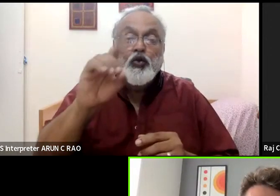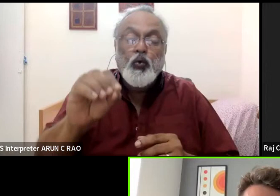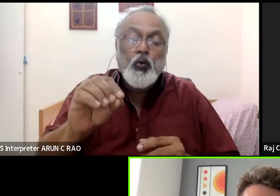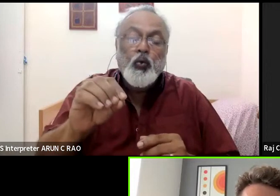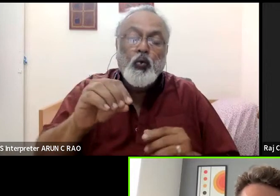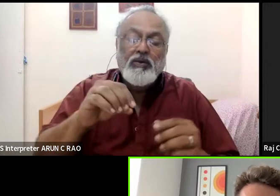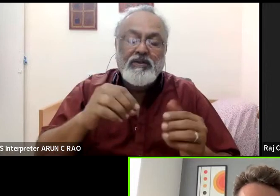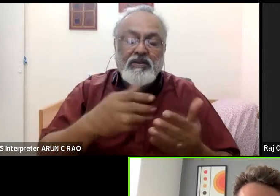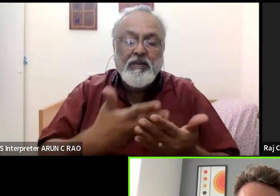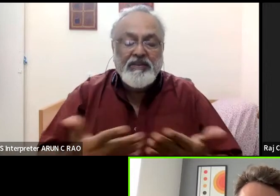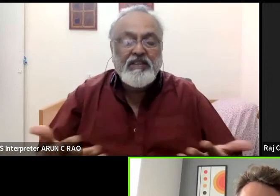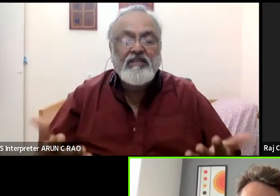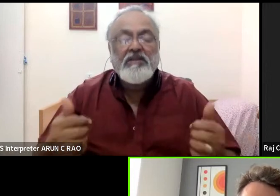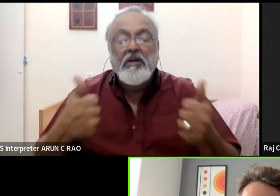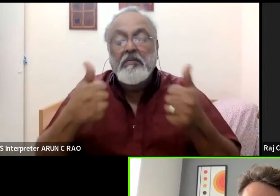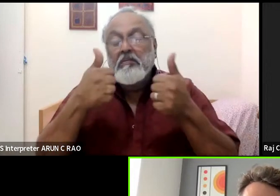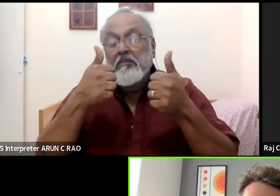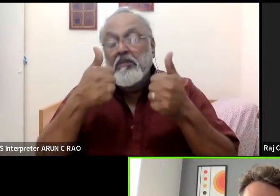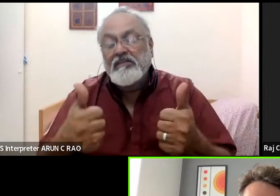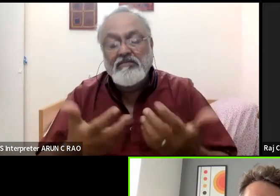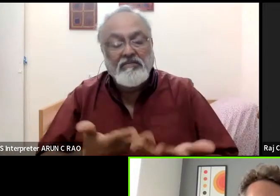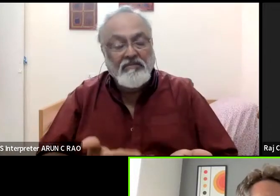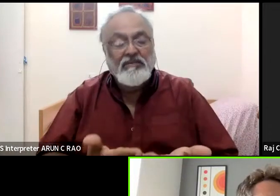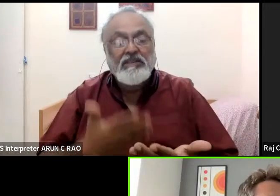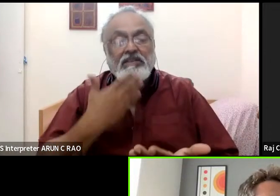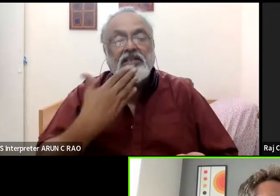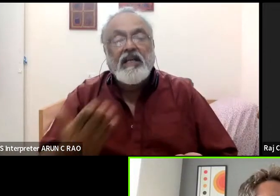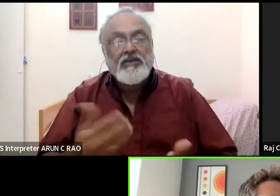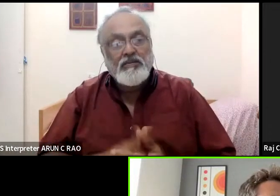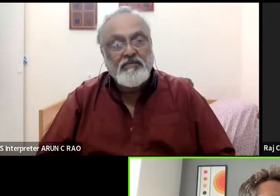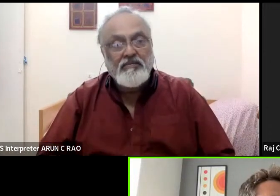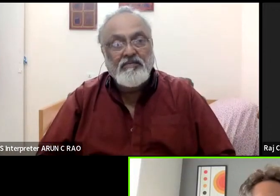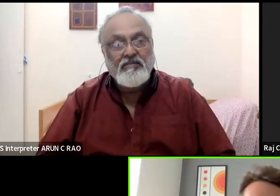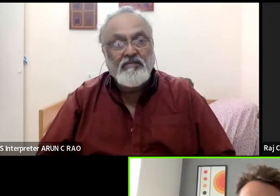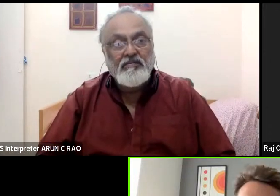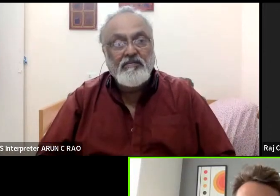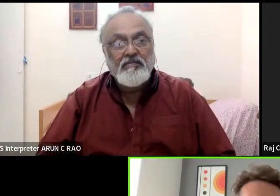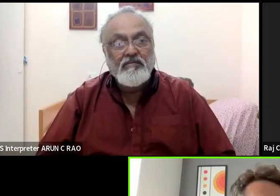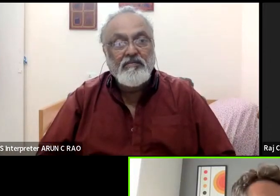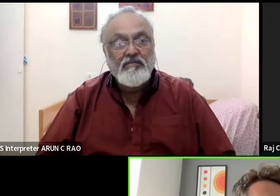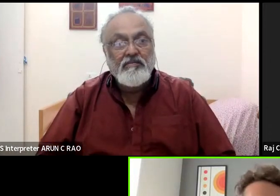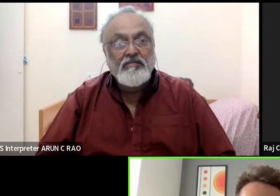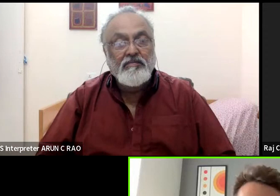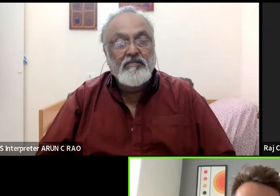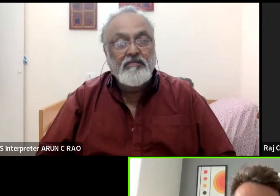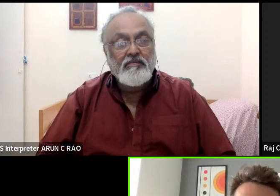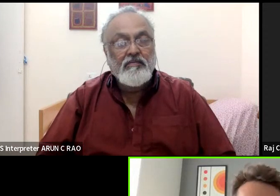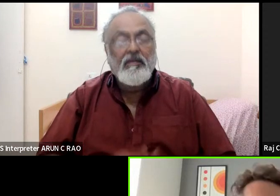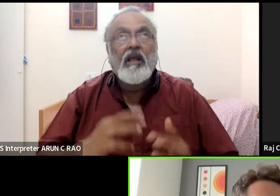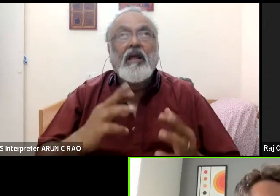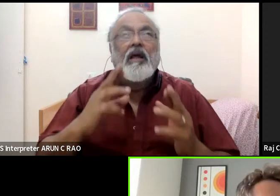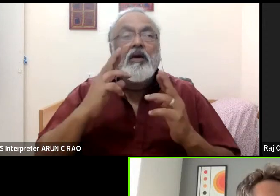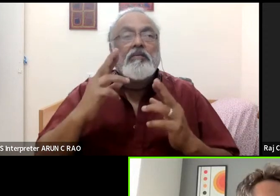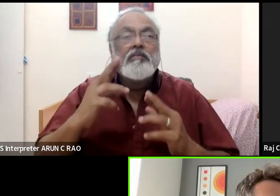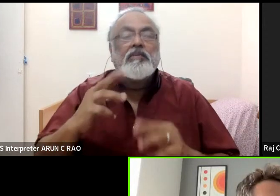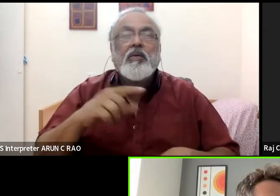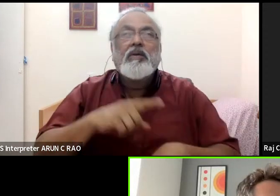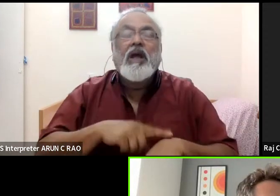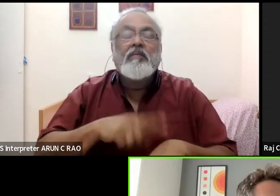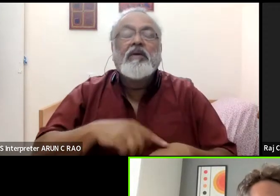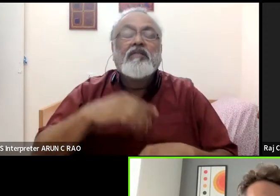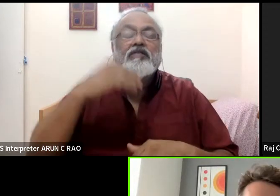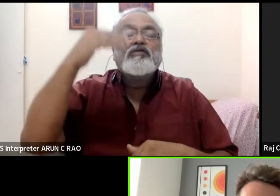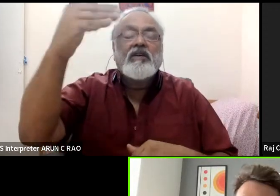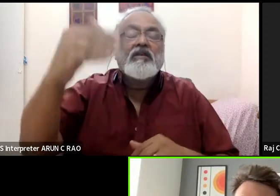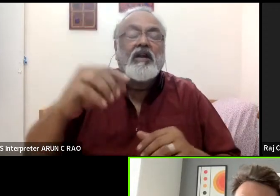a great start. Thank you so much. And we'll hopefully have time to take some questions from the audience